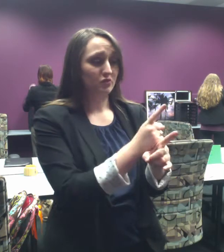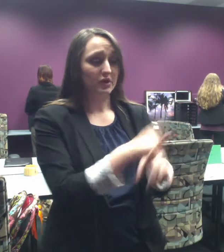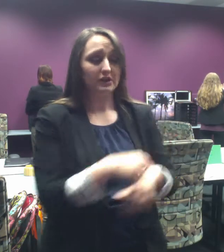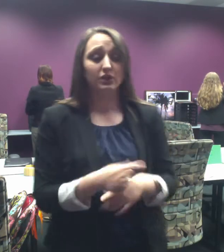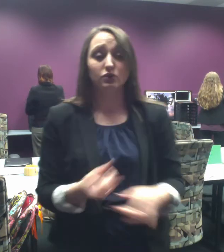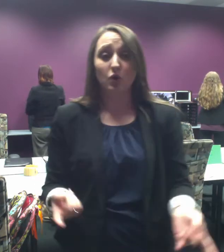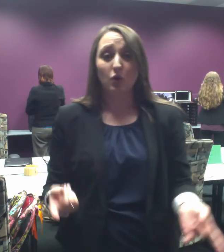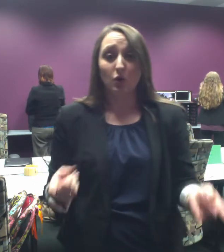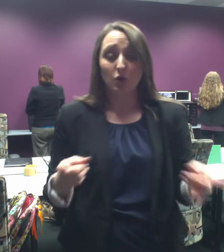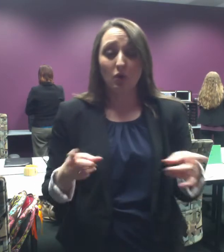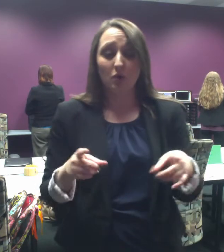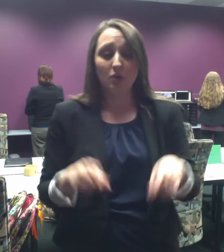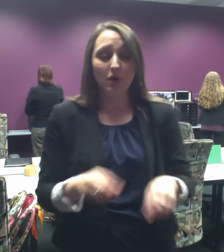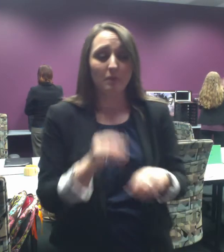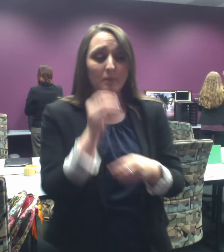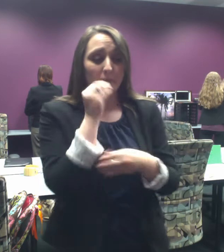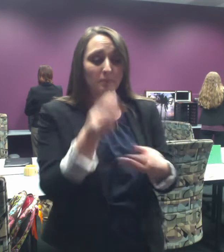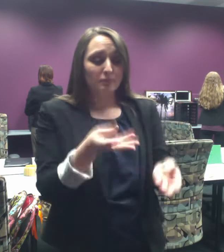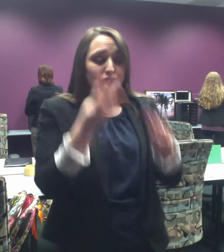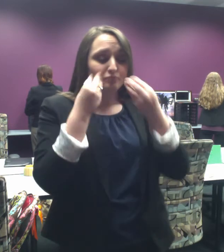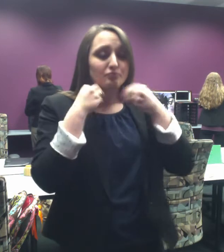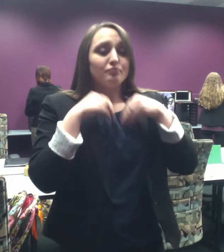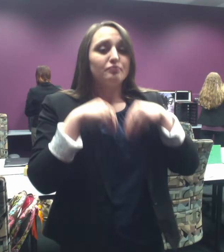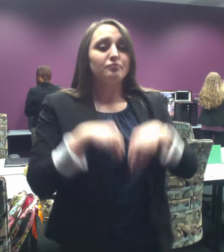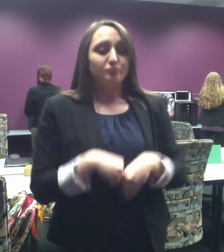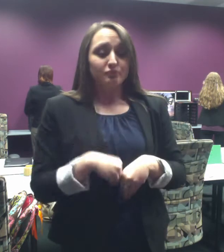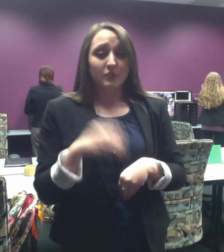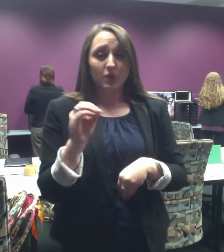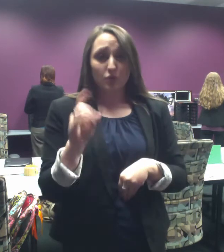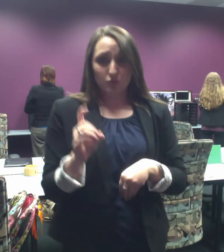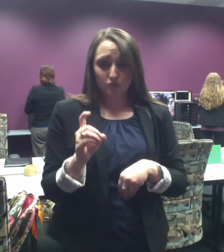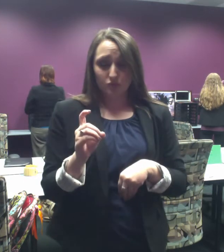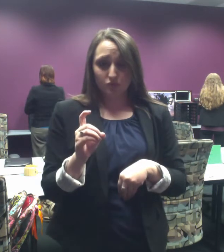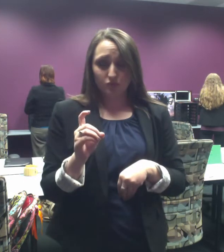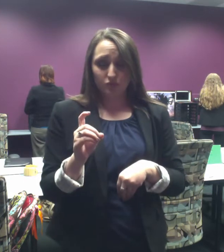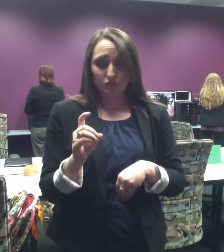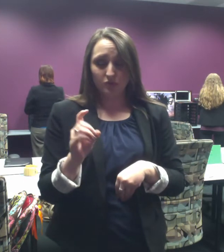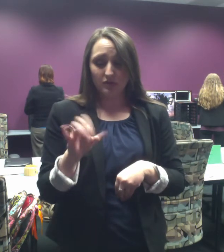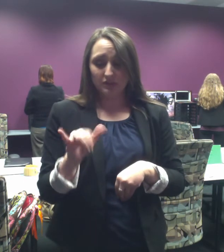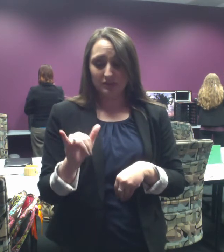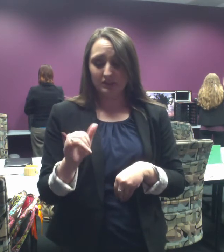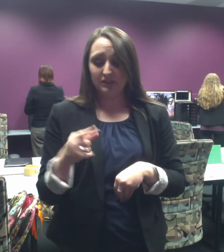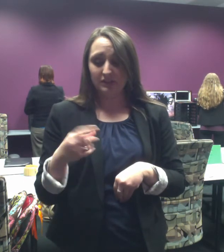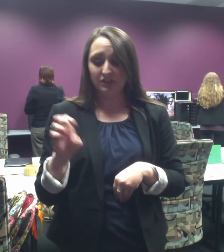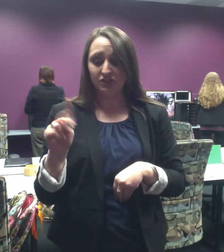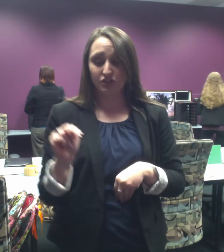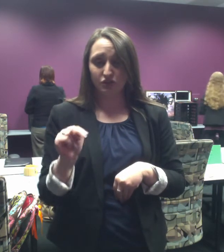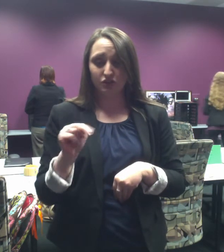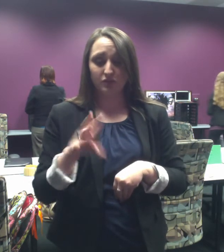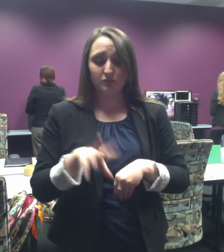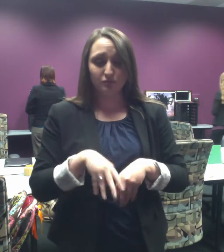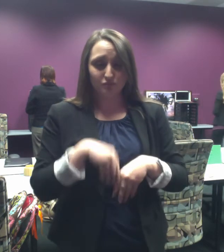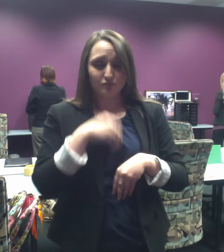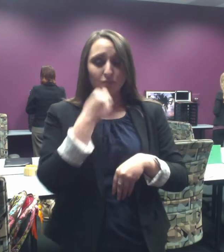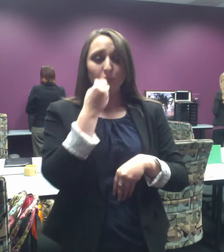vapor. The water vapor in your breath hits the window, it cools and collects, and that's condensation. Another